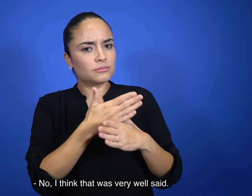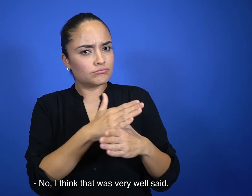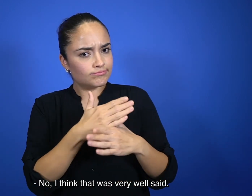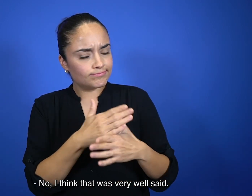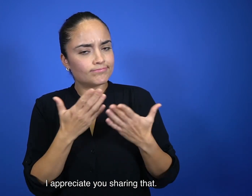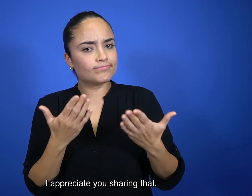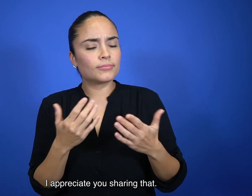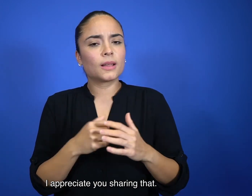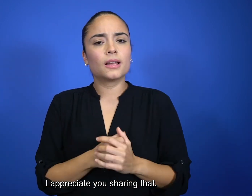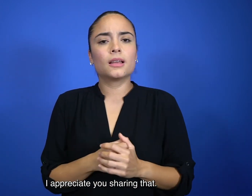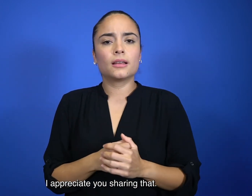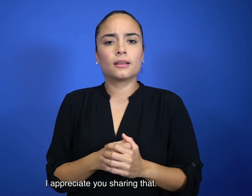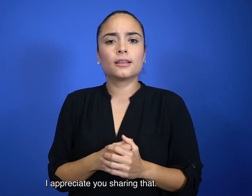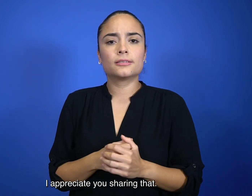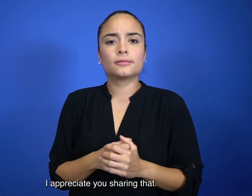Okay. I appreciate you sharing that.